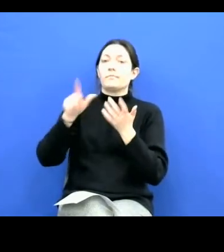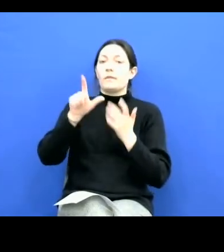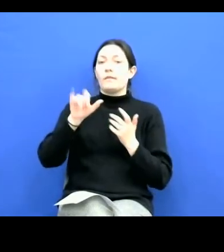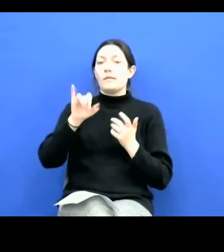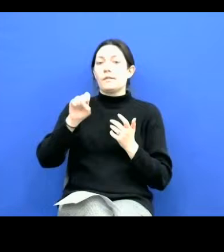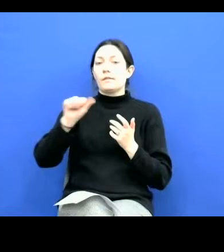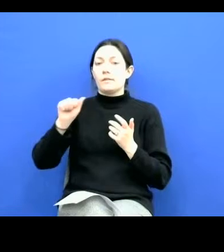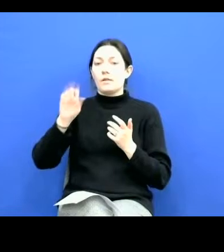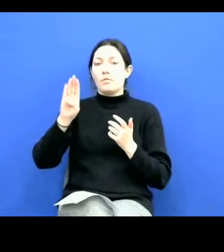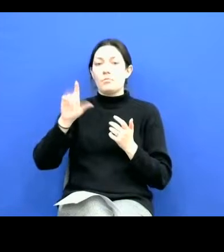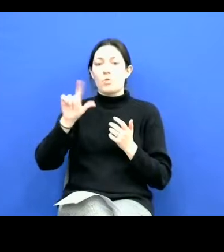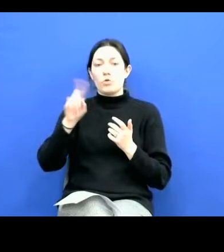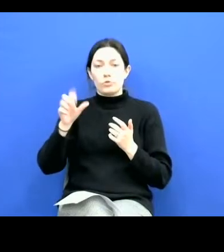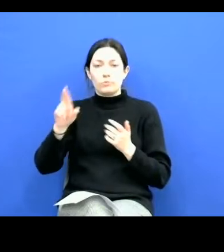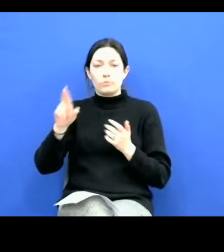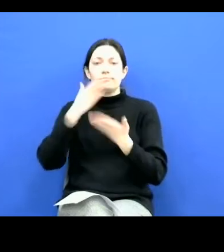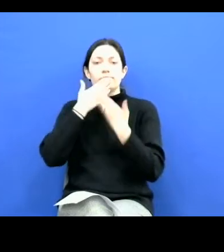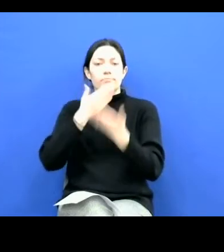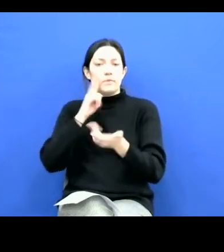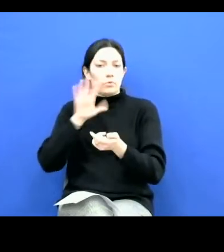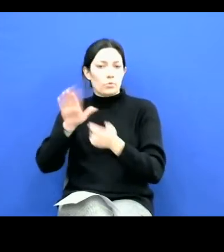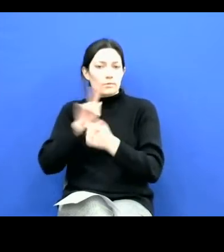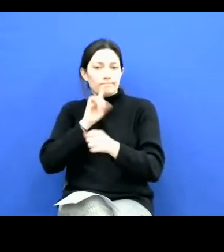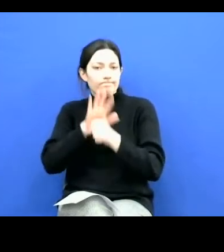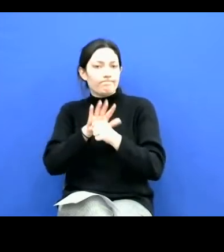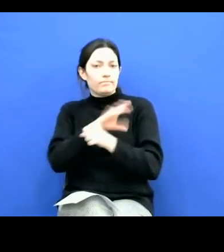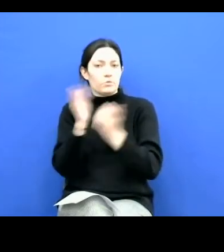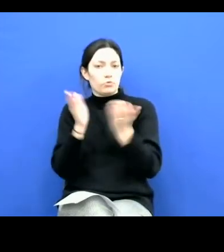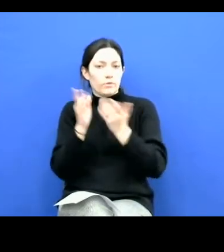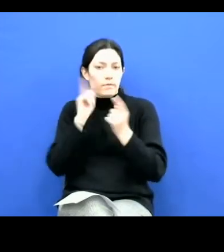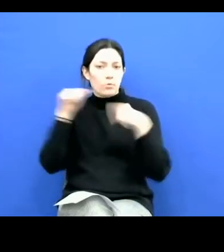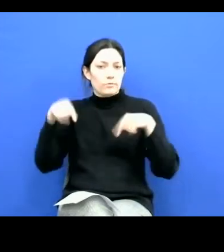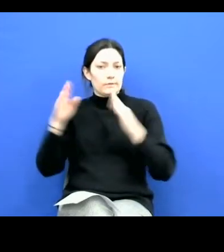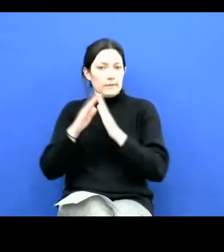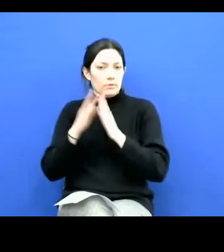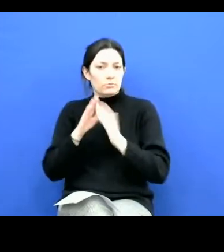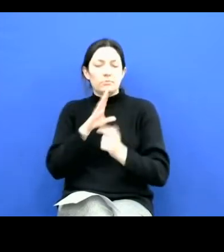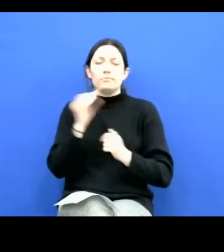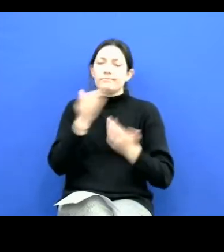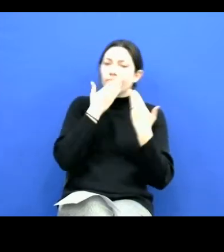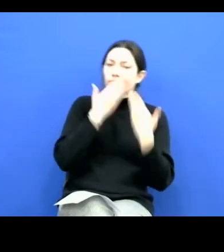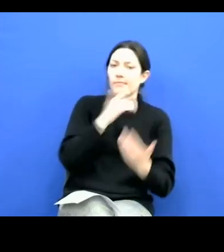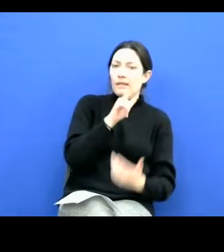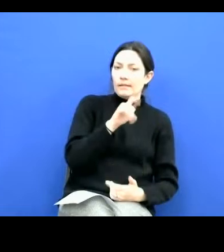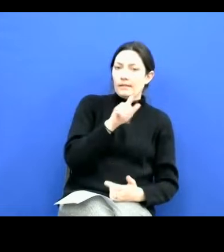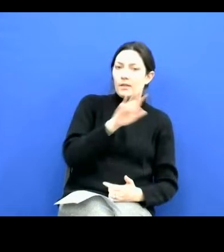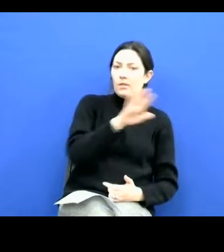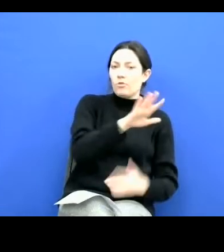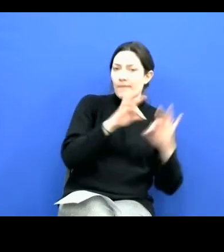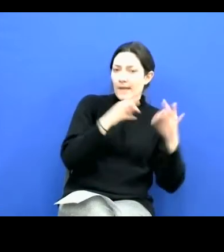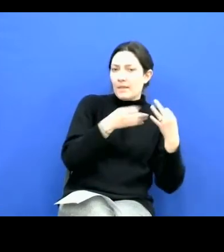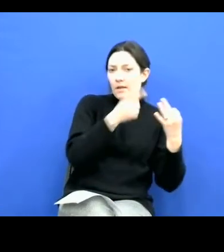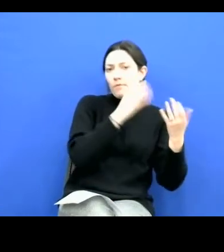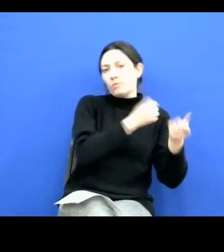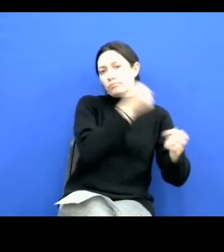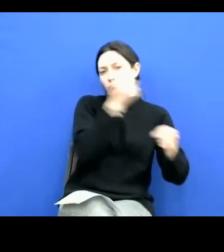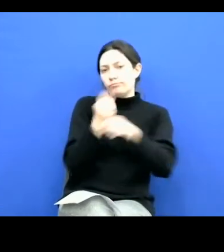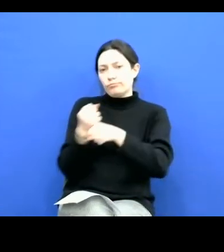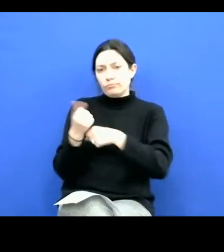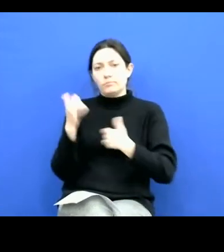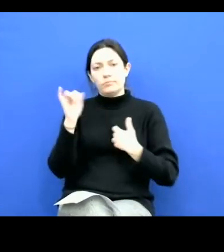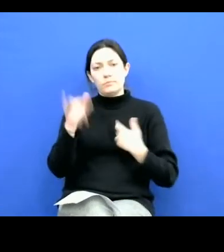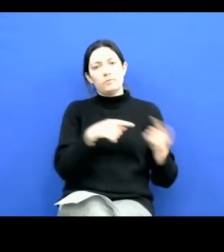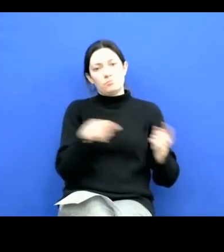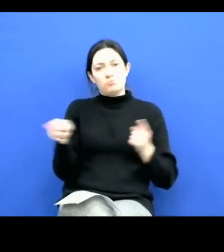Bolsner for her dedication and service to the town of Henrietta, and thanks Lisa's family for supporting her endeavors and commitment to the betterment of